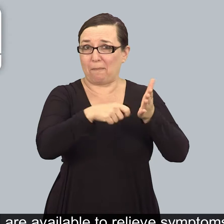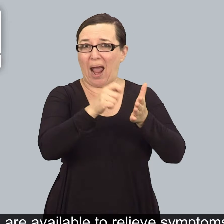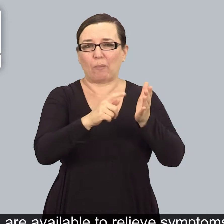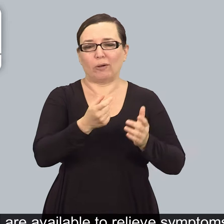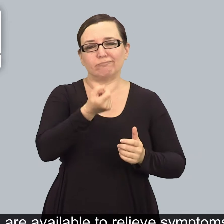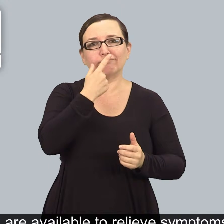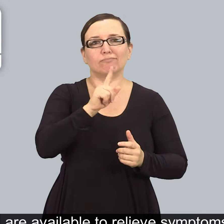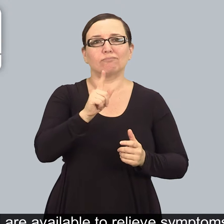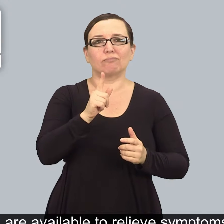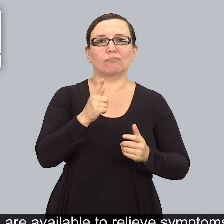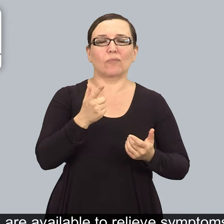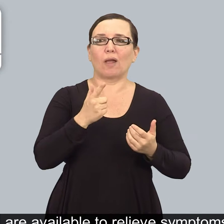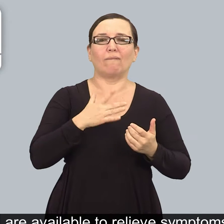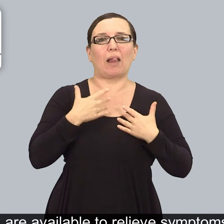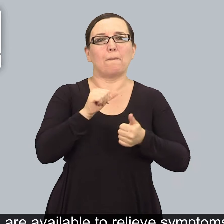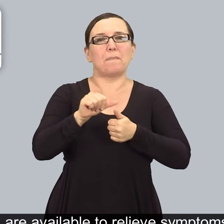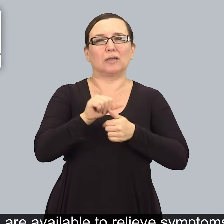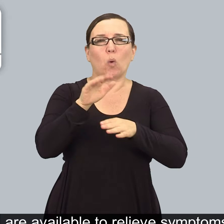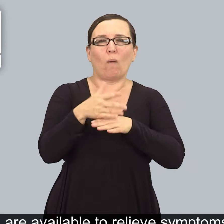winter ailments such as colds,